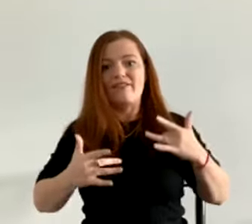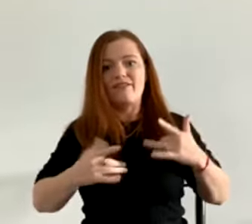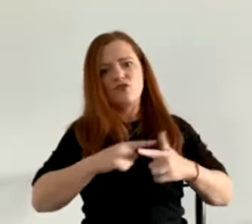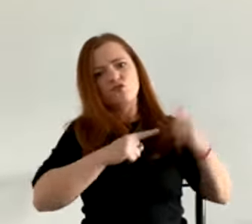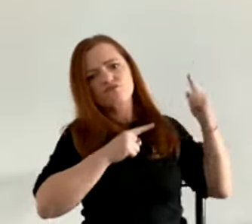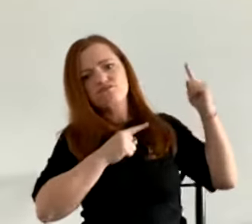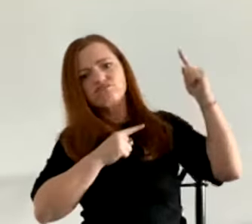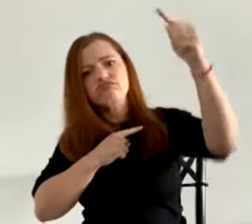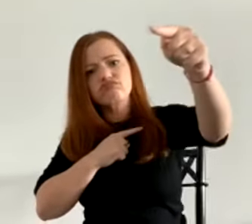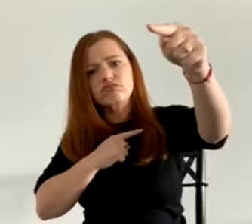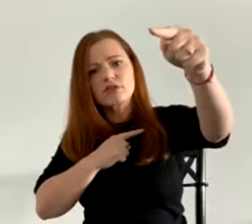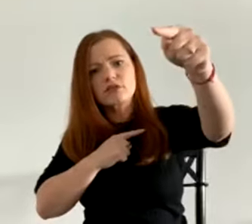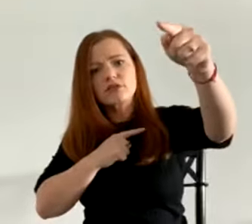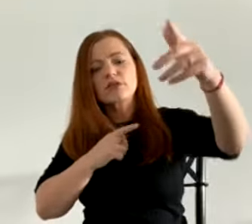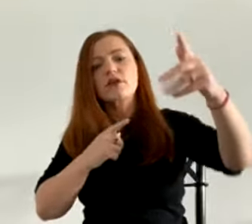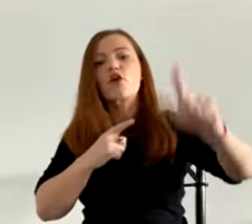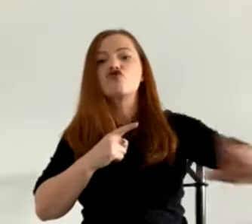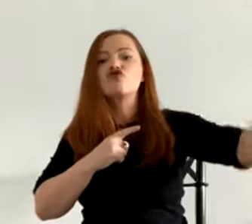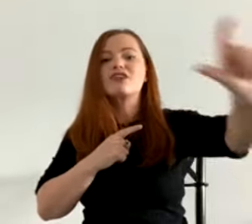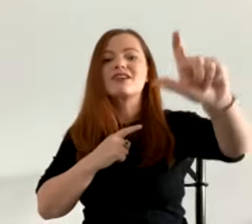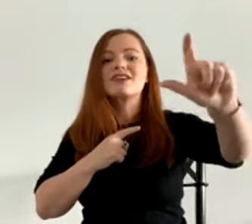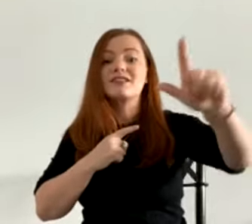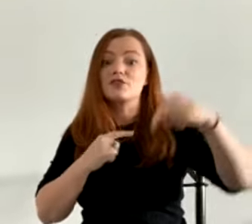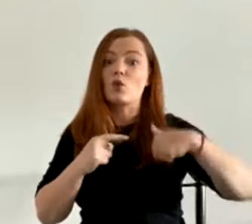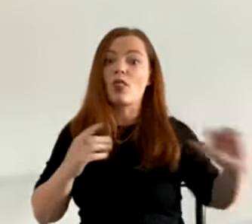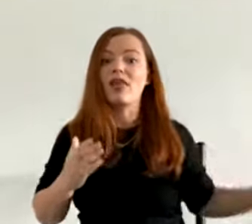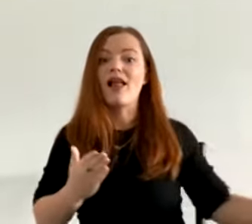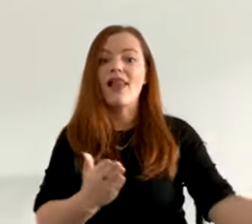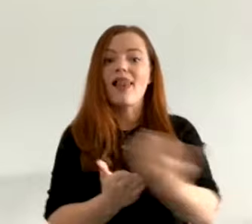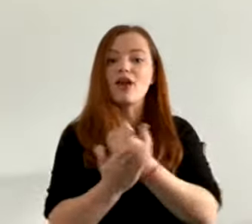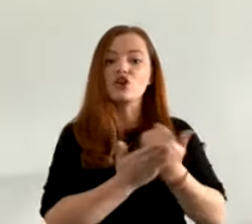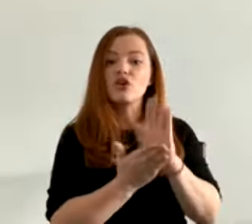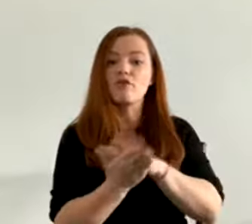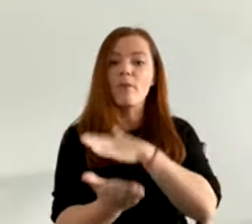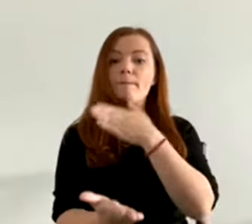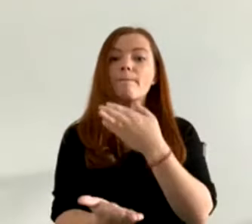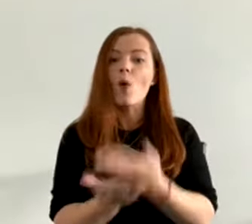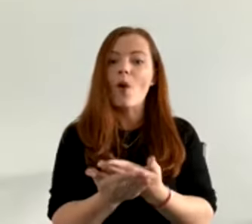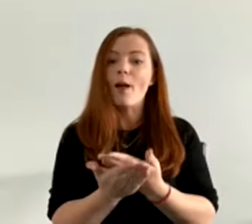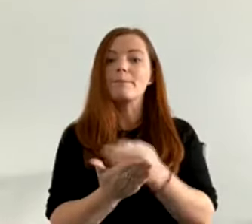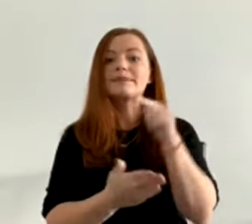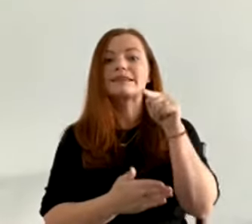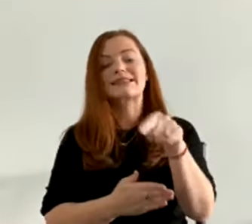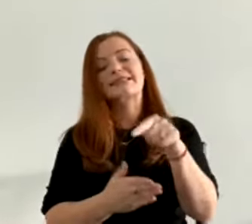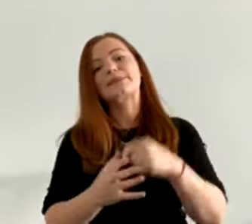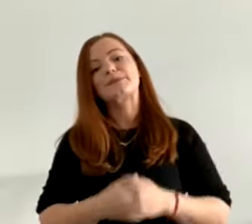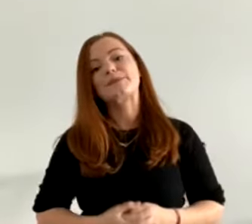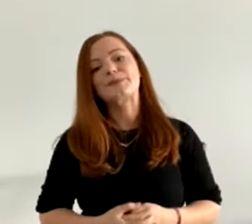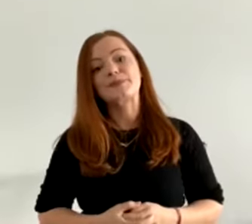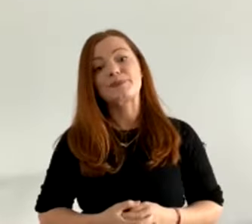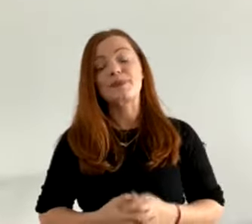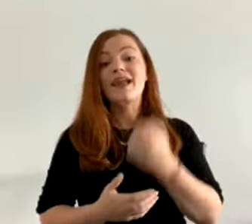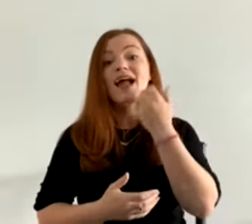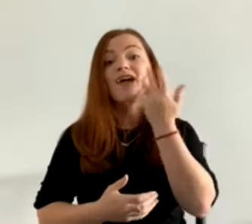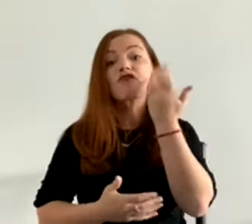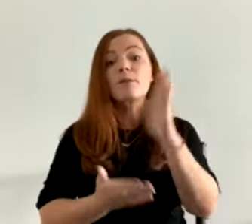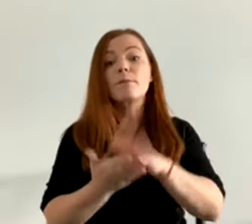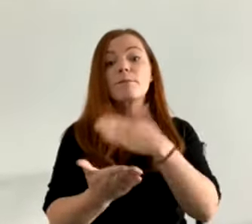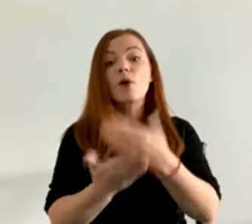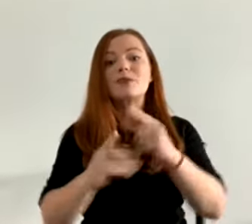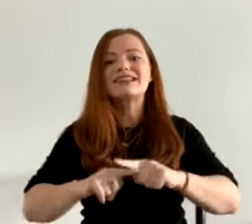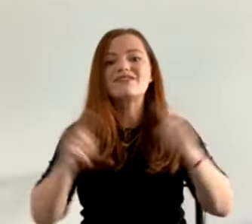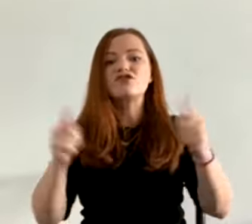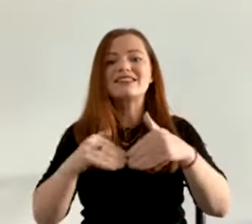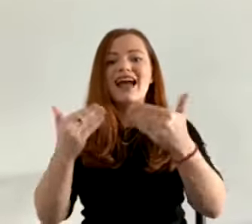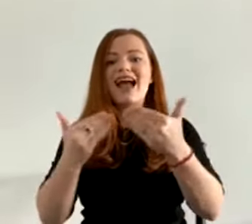And this collection of poems that I'm writing is set across a year. So, and each poem is on a different day. So I'm going to read three